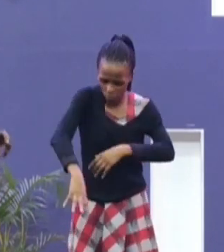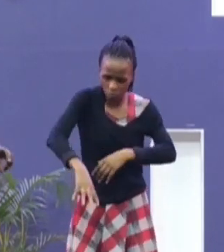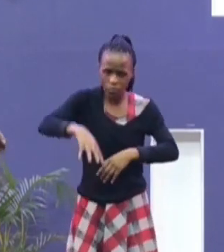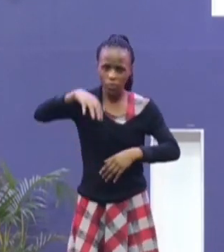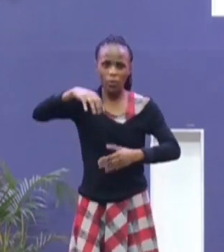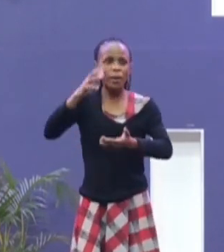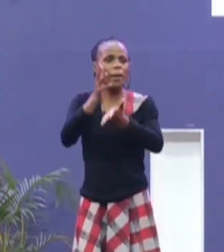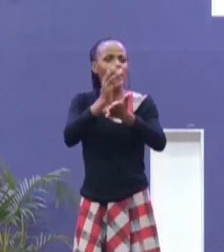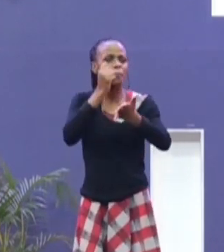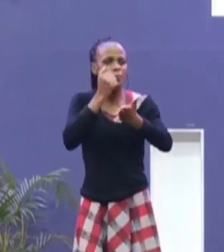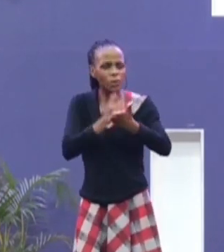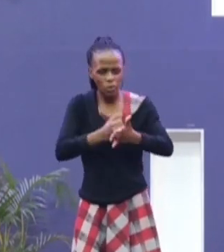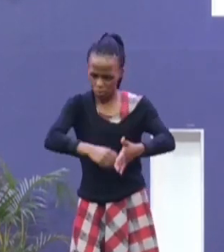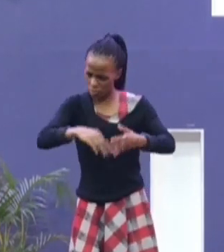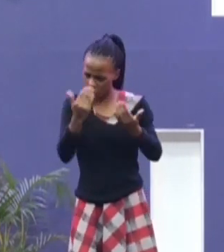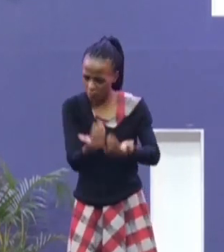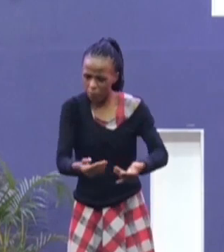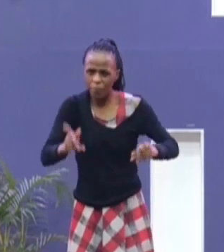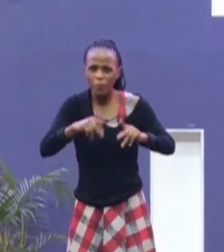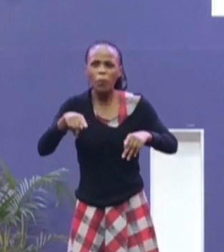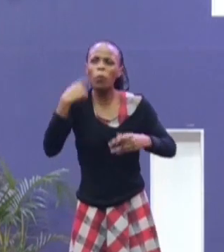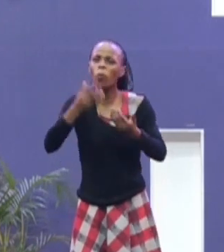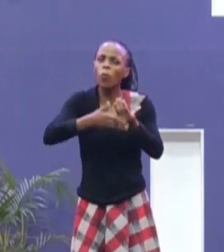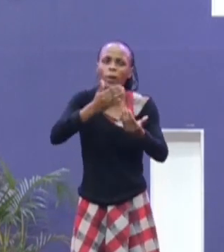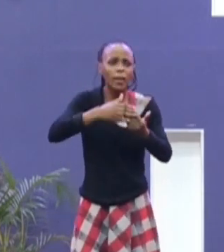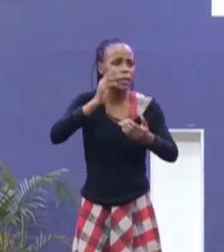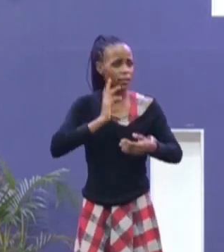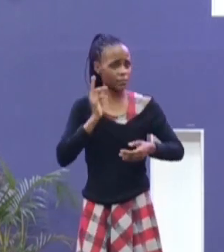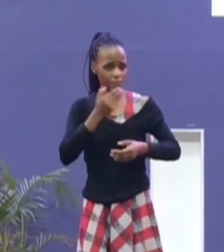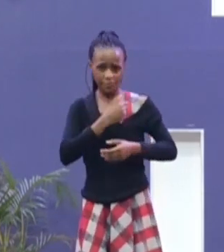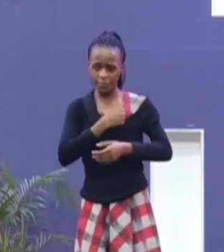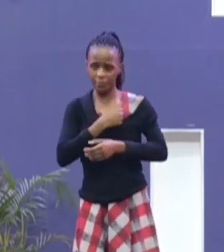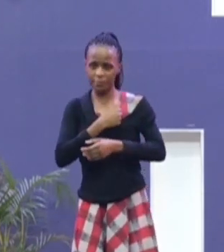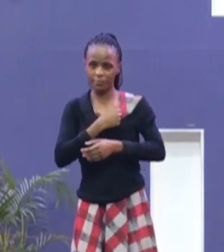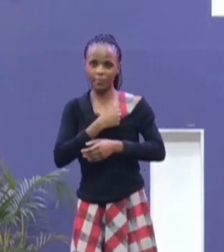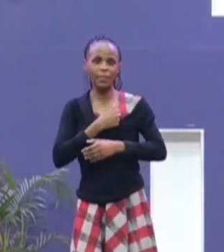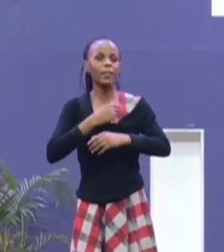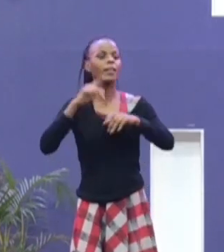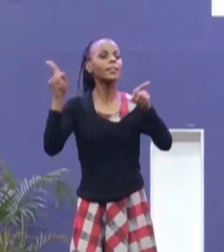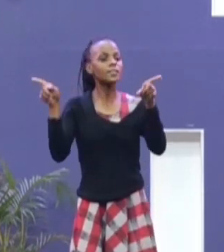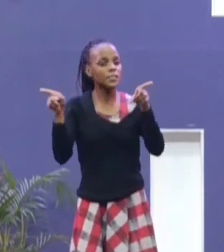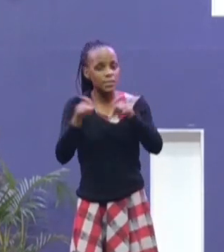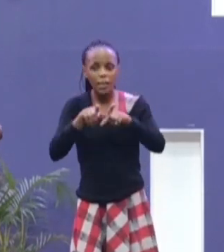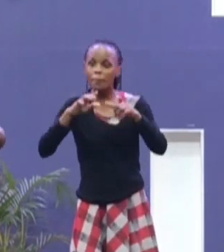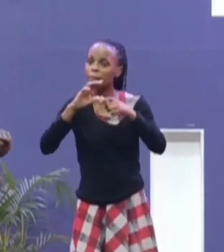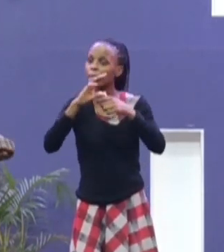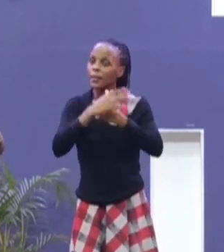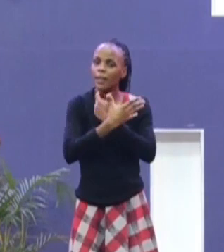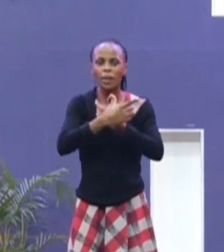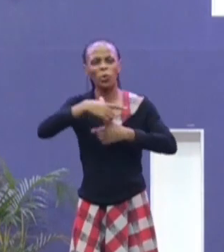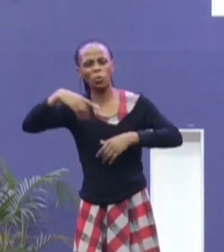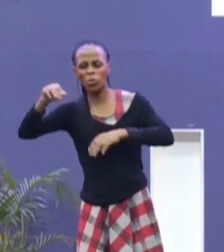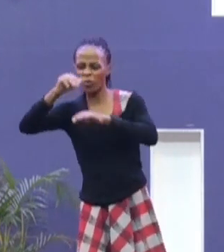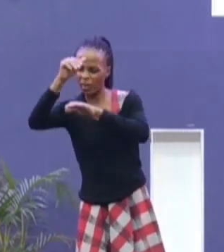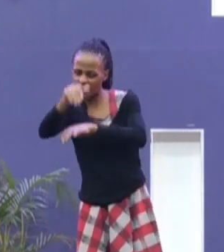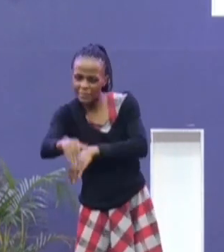up. Obuzaalira n'obutulera. Because of the traditions that nurture us. Nga mwe muve ennono ezo kugenda kulima